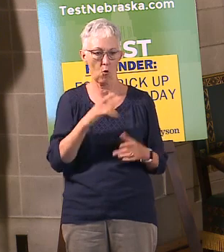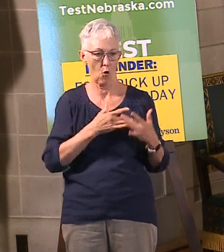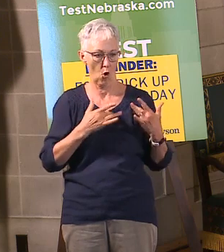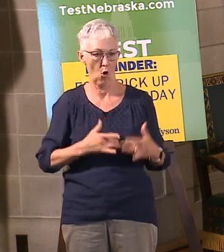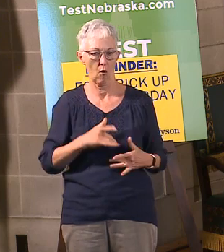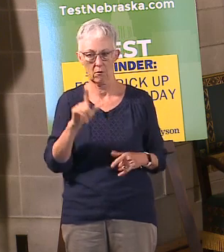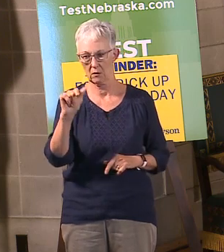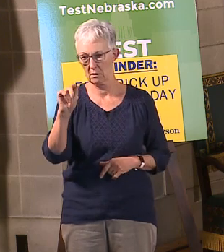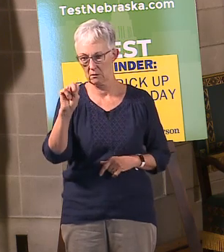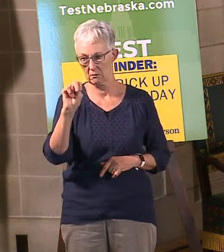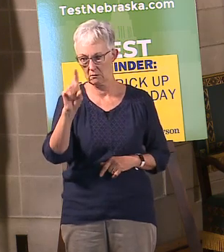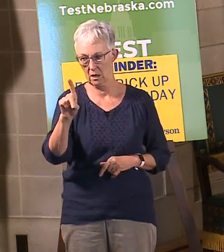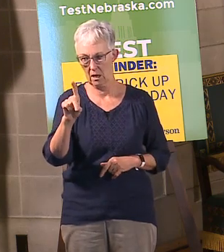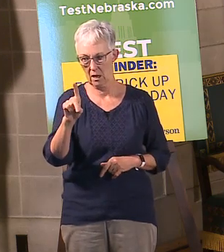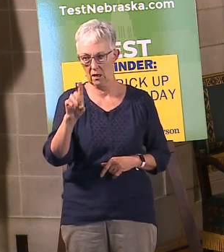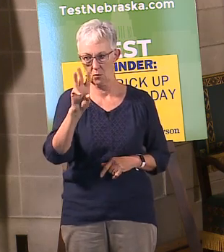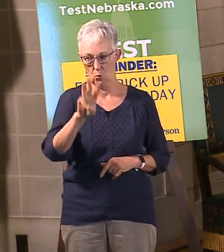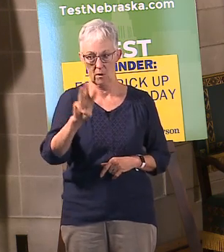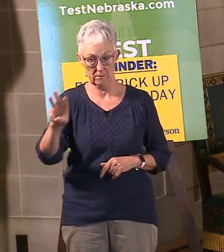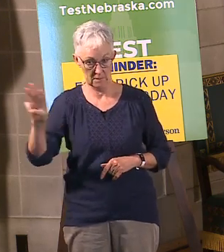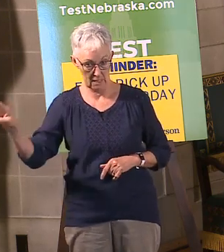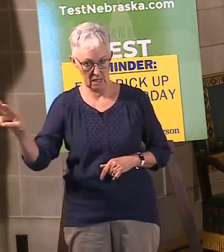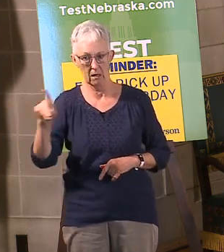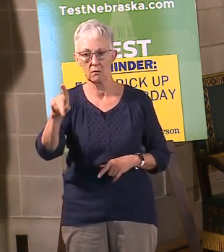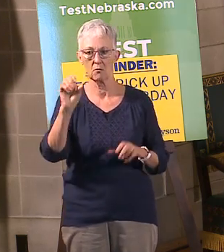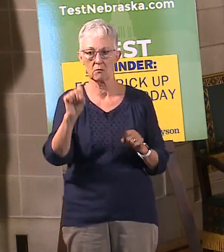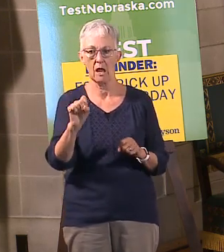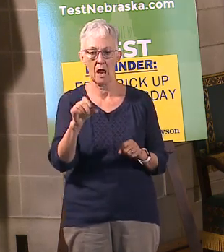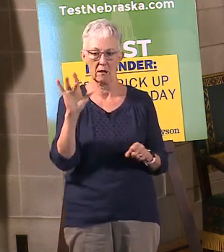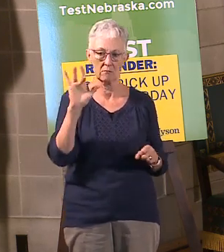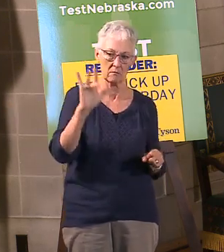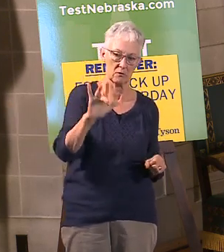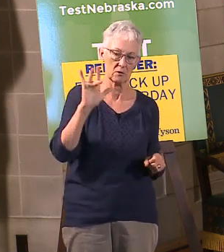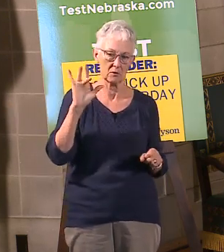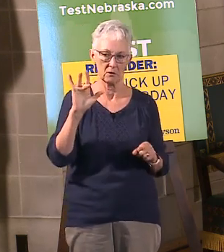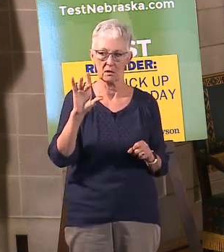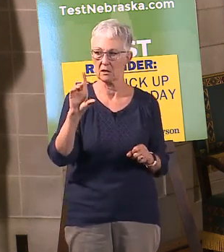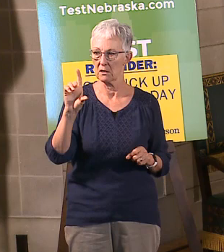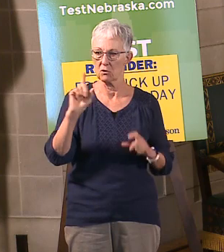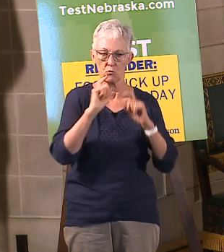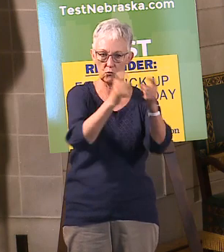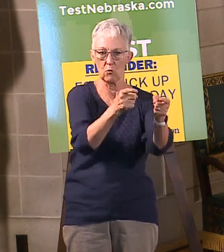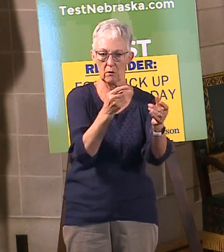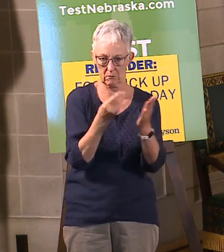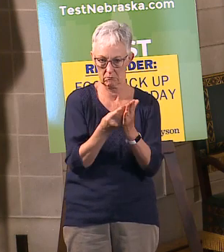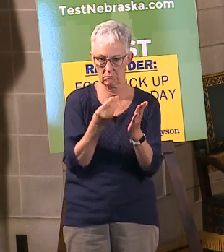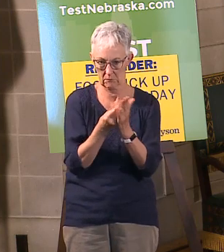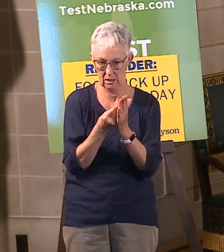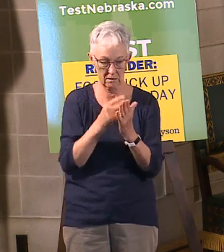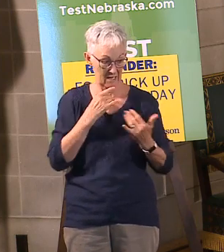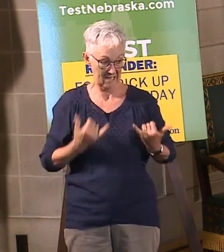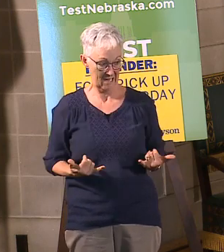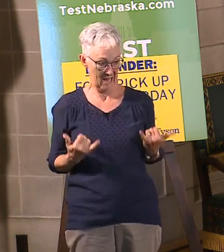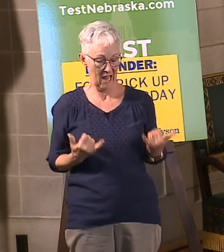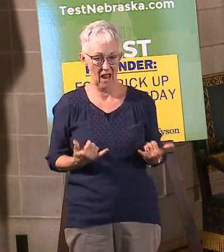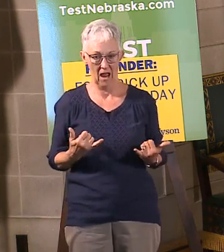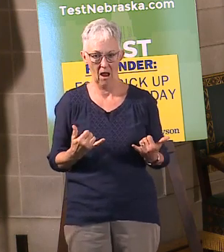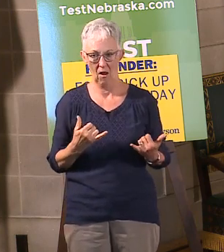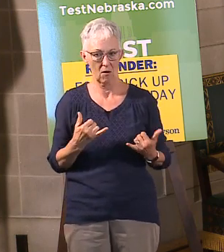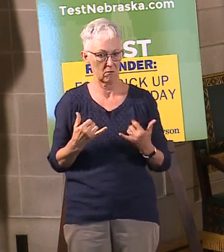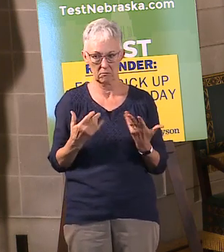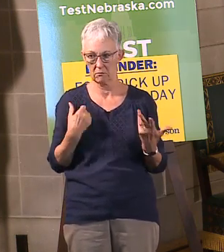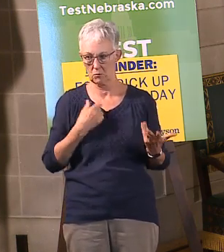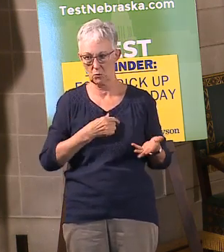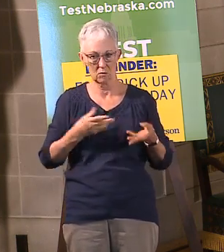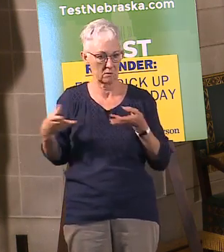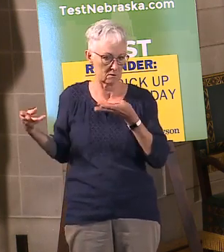on the front page, there's a Donate Now button. Brian is, like the governor said, is having to spend an enormous amount of dollars to make sure